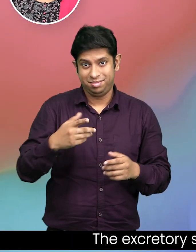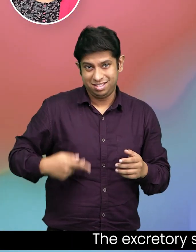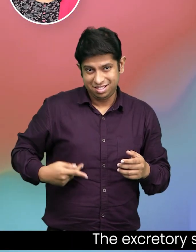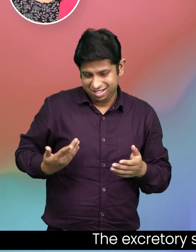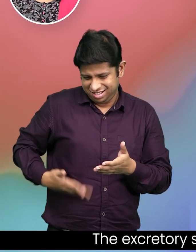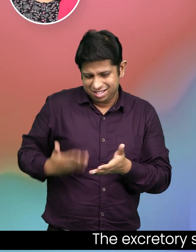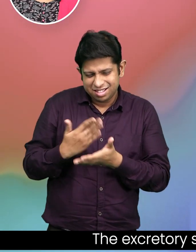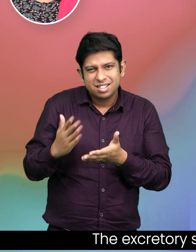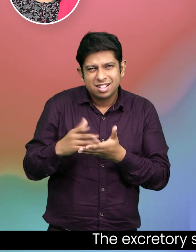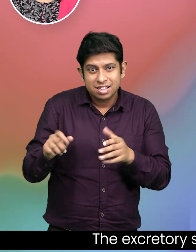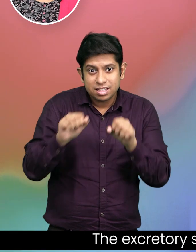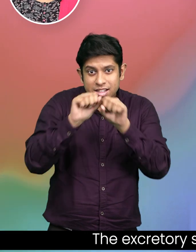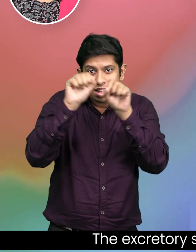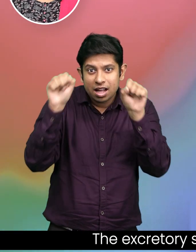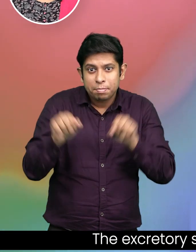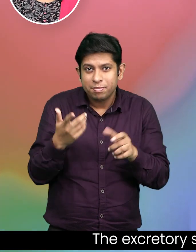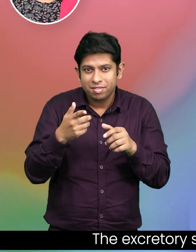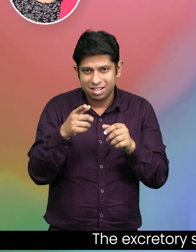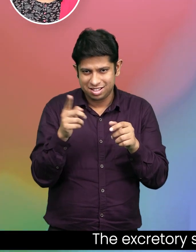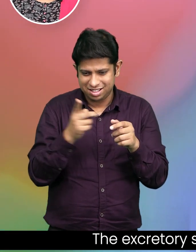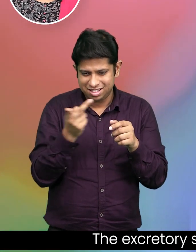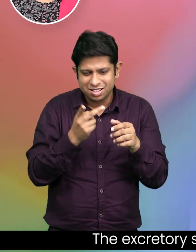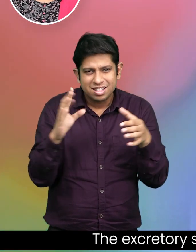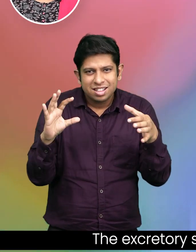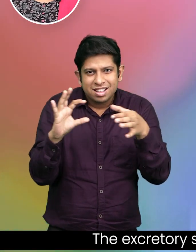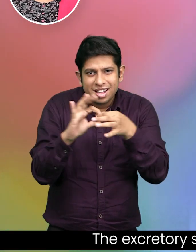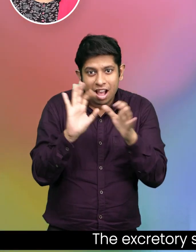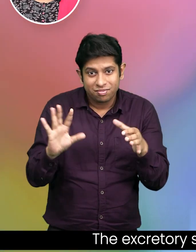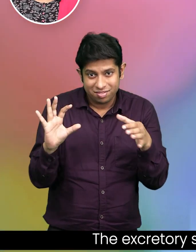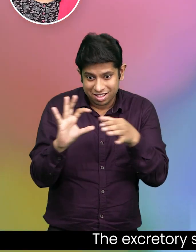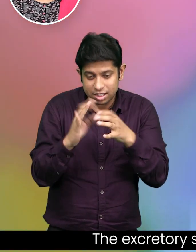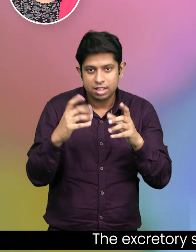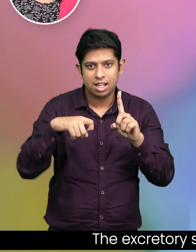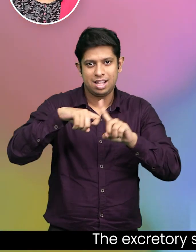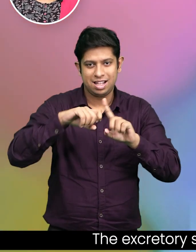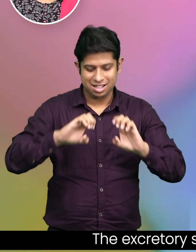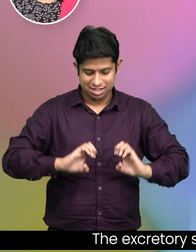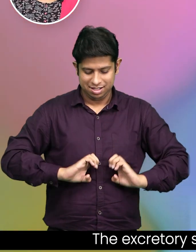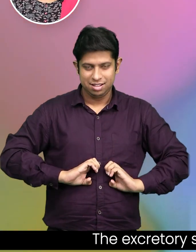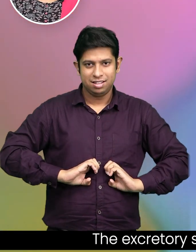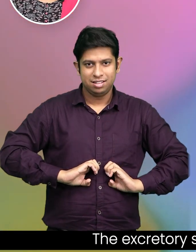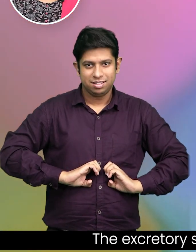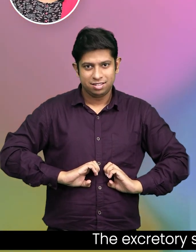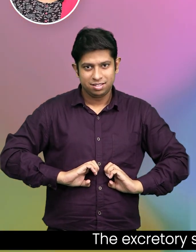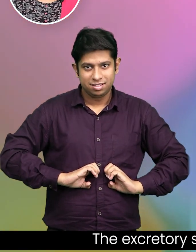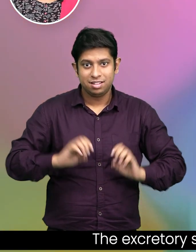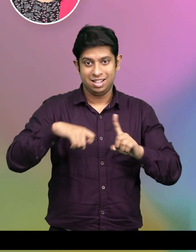The excretory system comprises a pair of kidneys,